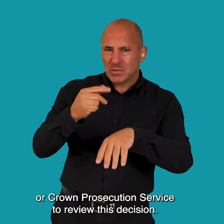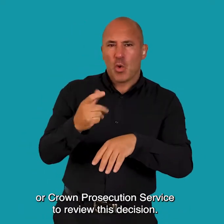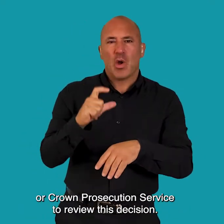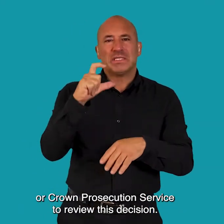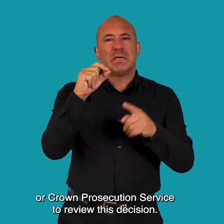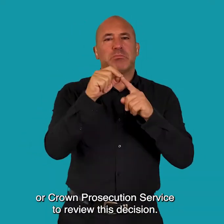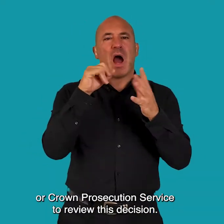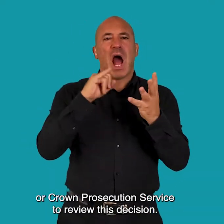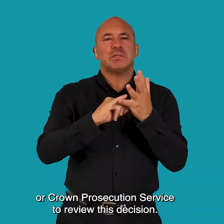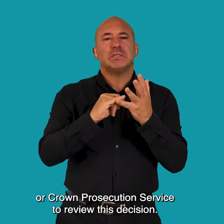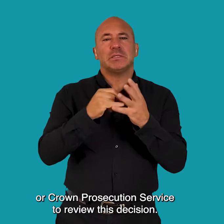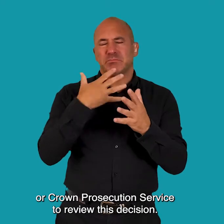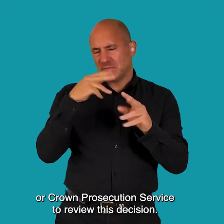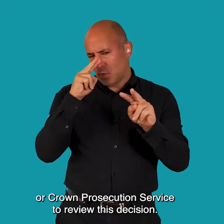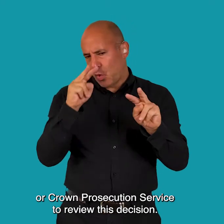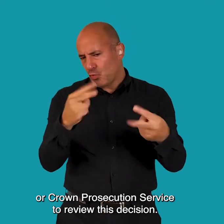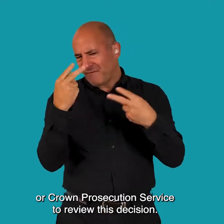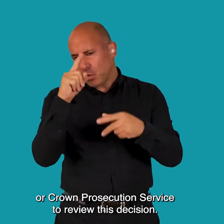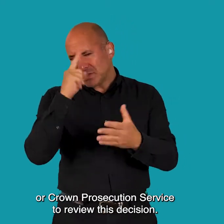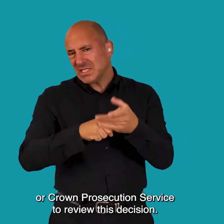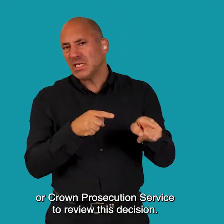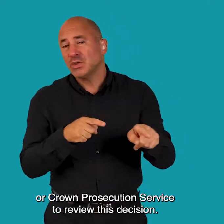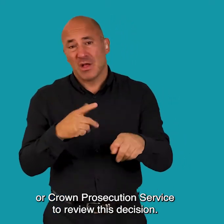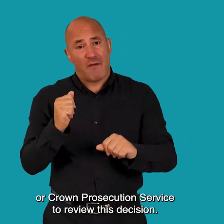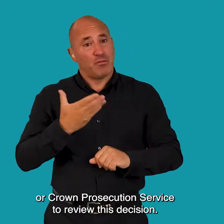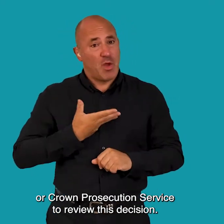Crown Prosecution Service to review this decision.